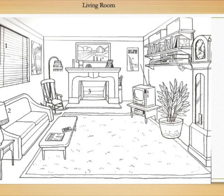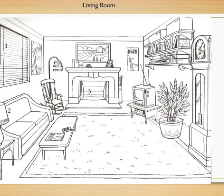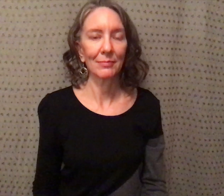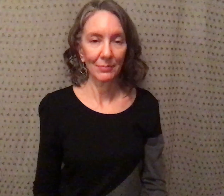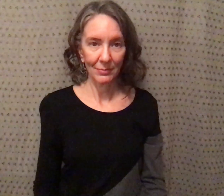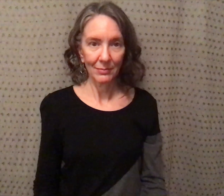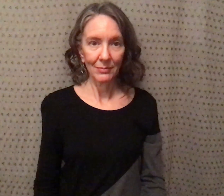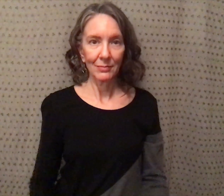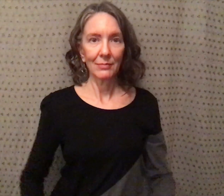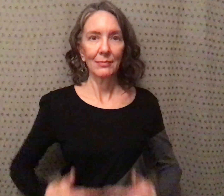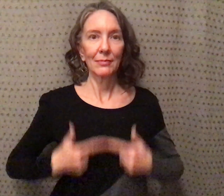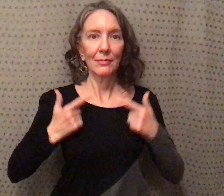4,